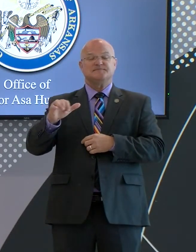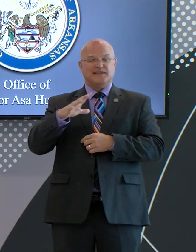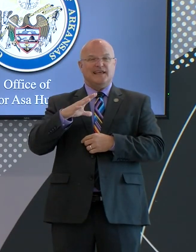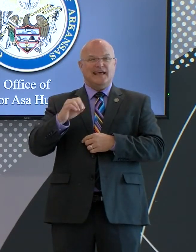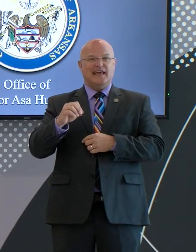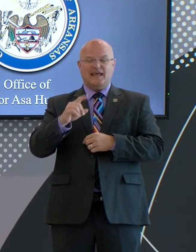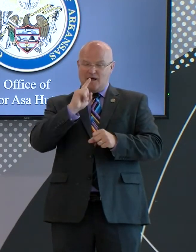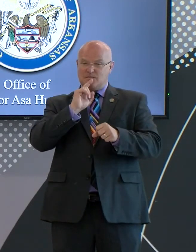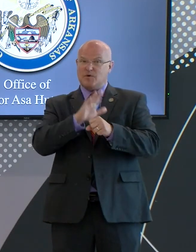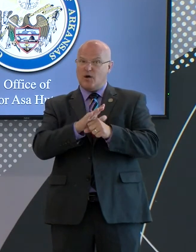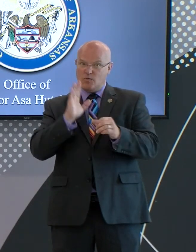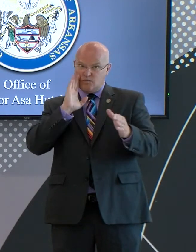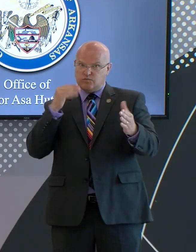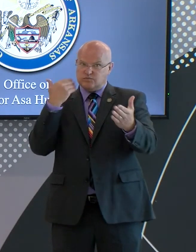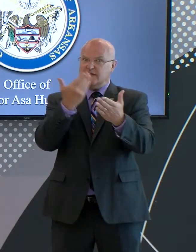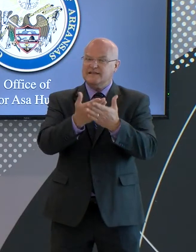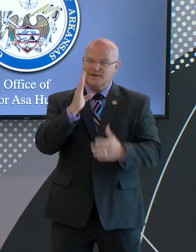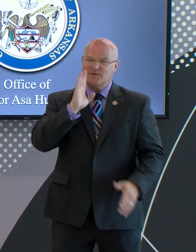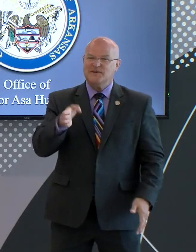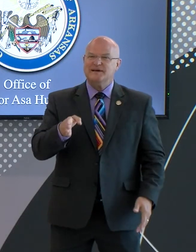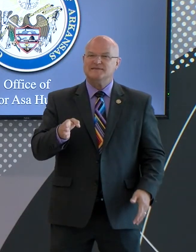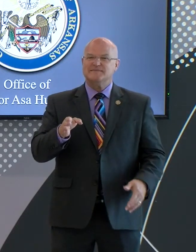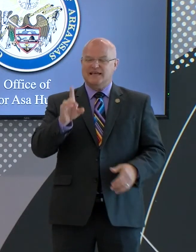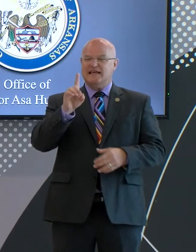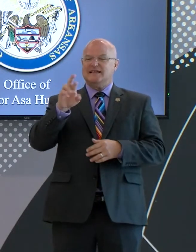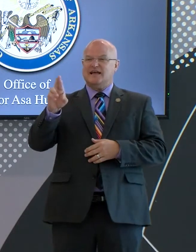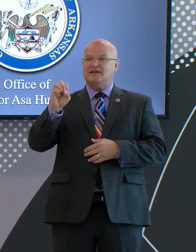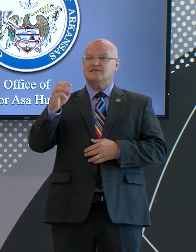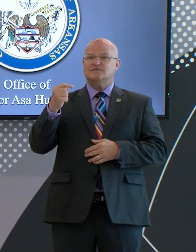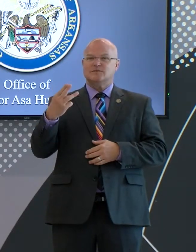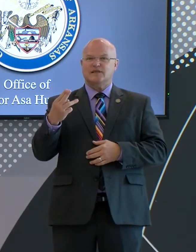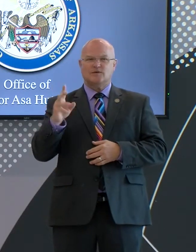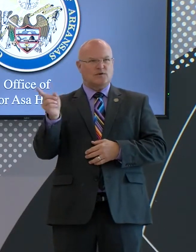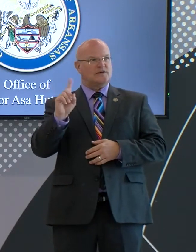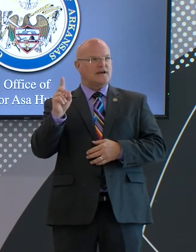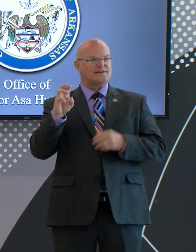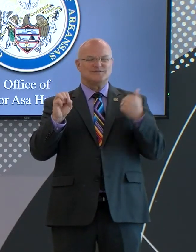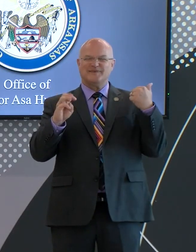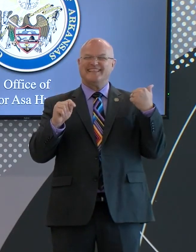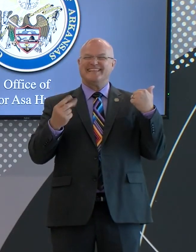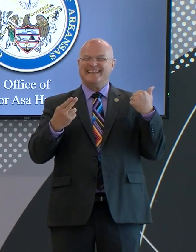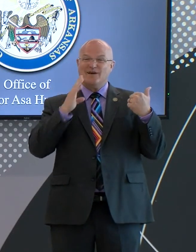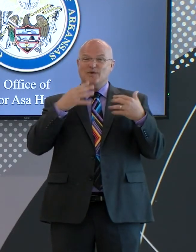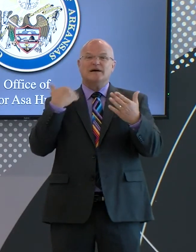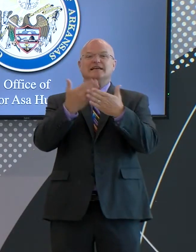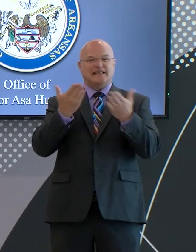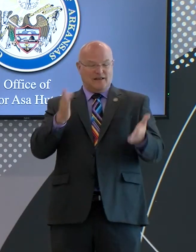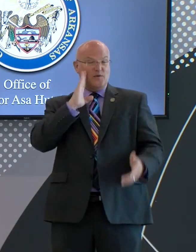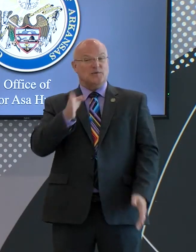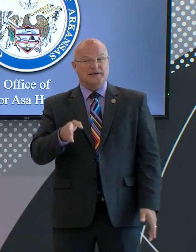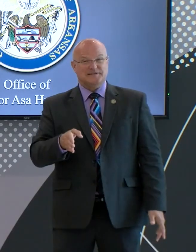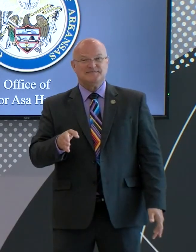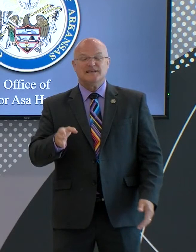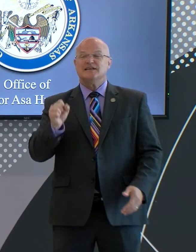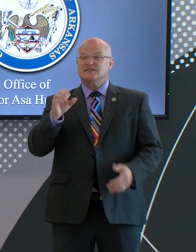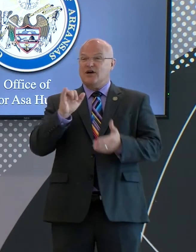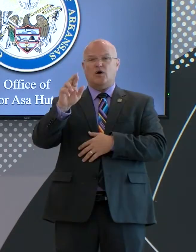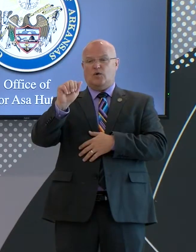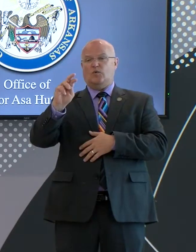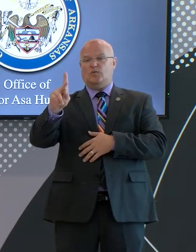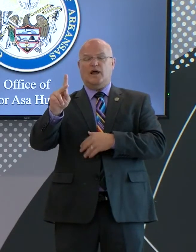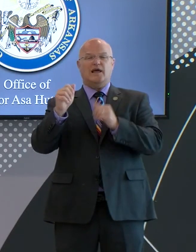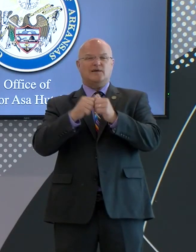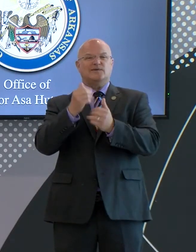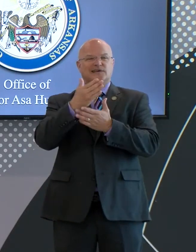and I assured him that we're going to get there. And Dr. Smith, you're going to get, whoops, where are you? Dr. Smith, you're going to get us there. And so that's a